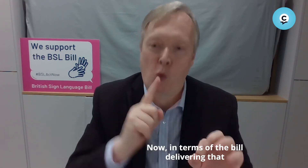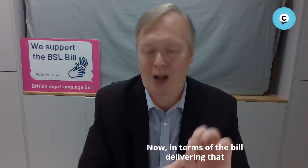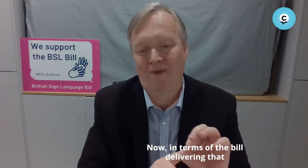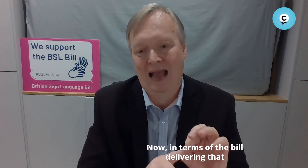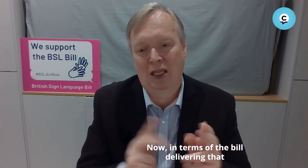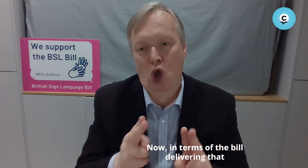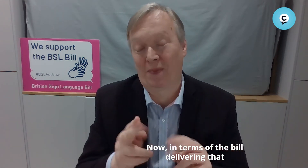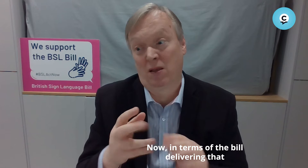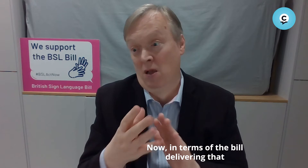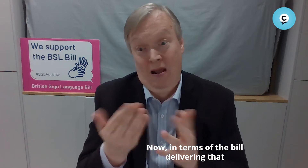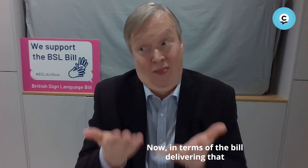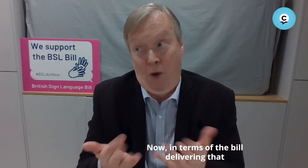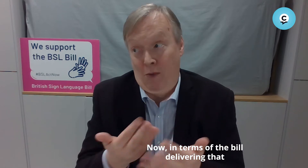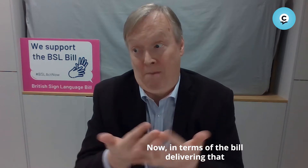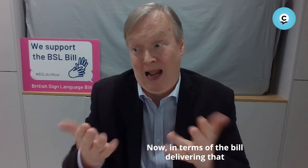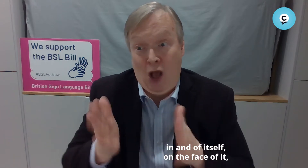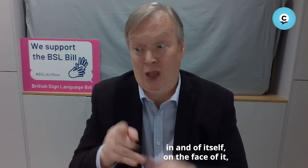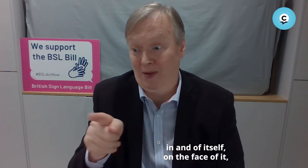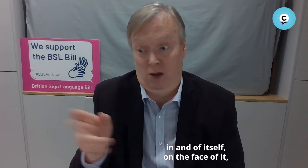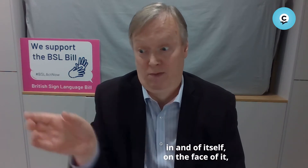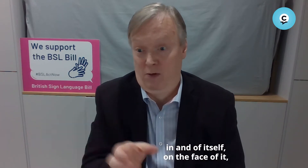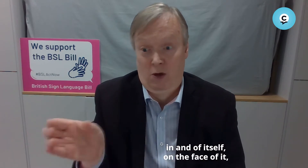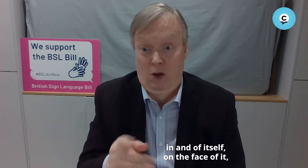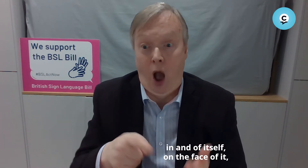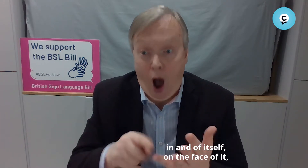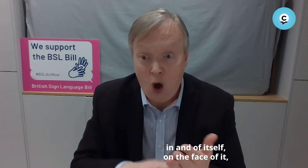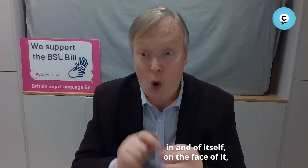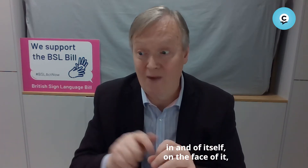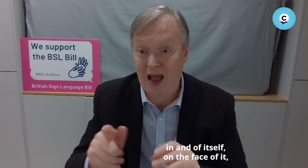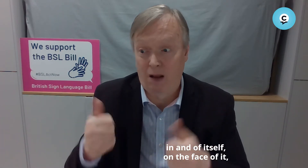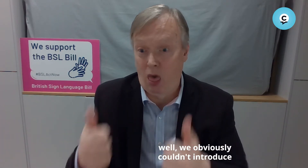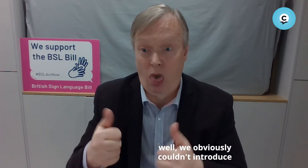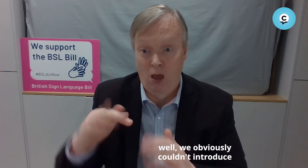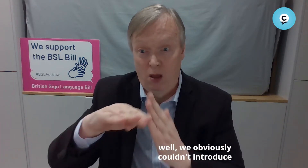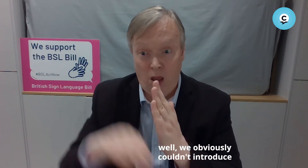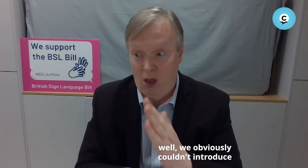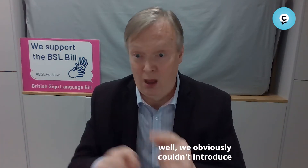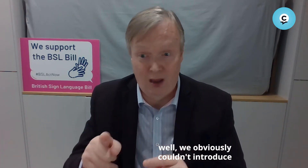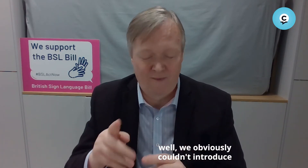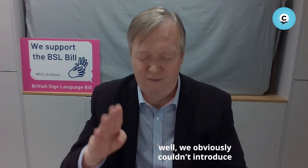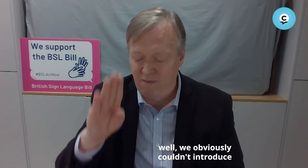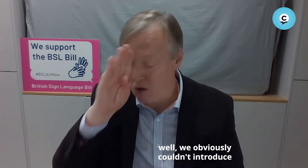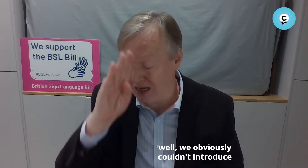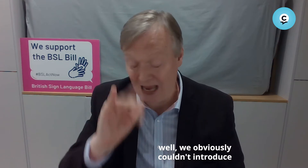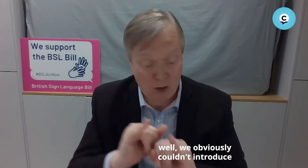Now, in terms of the bill delivering that in and of itself on the face of it, well, we obviously couldn't